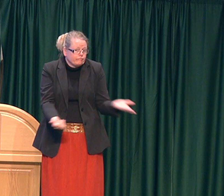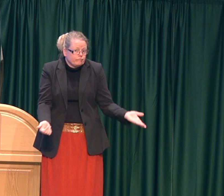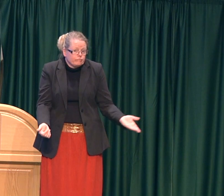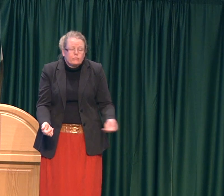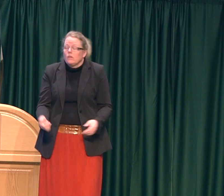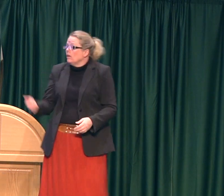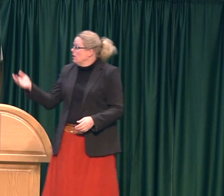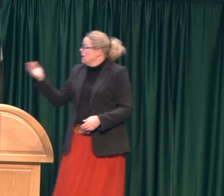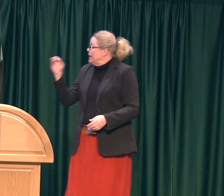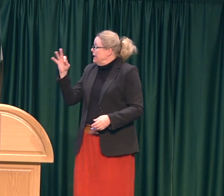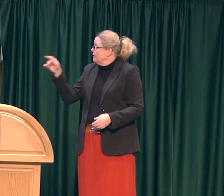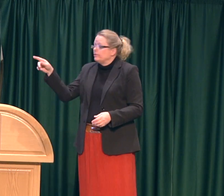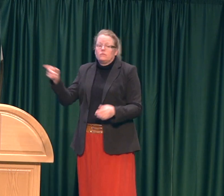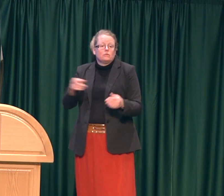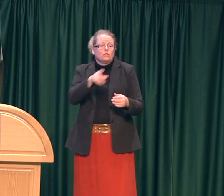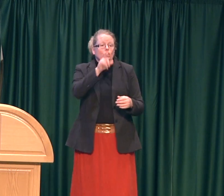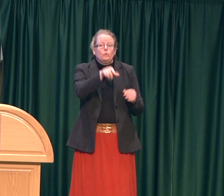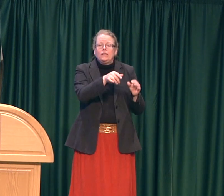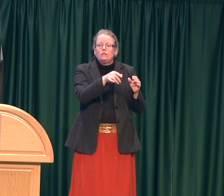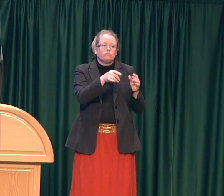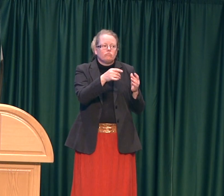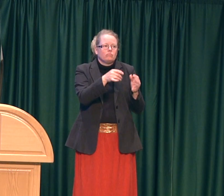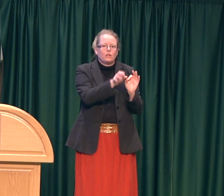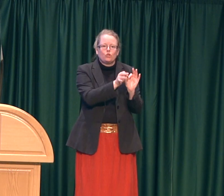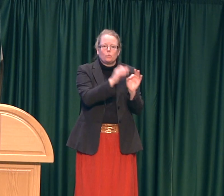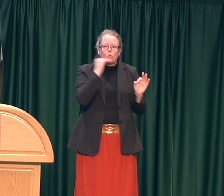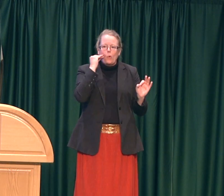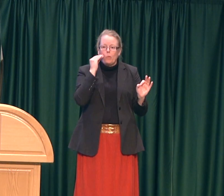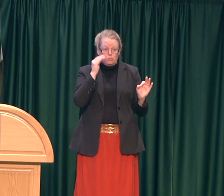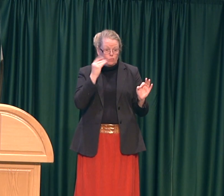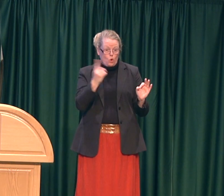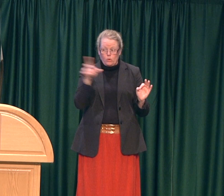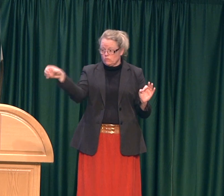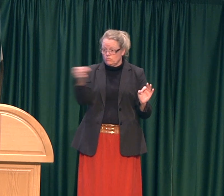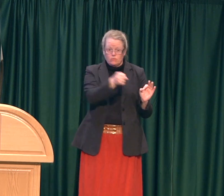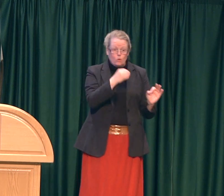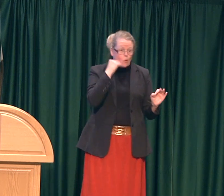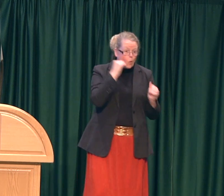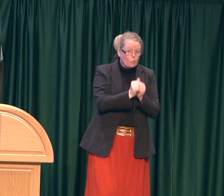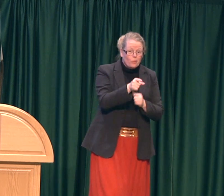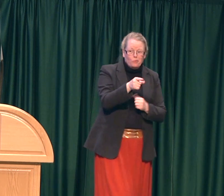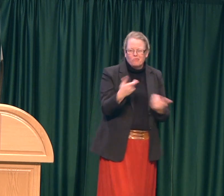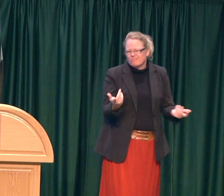And if we don't have an effective interpreter, we don't have an effective interpretation.